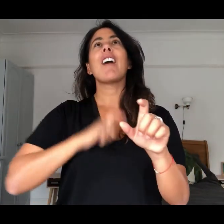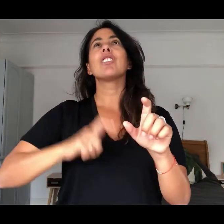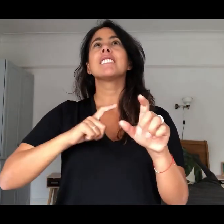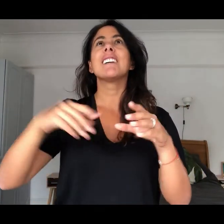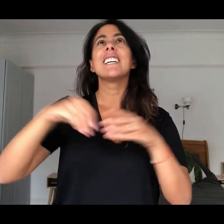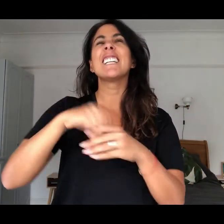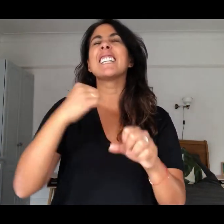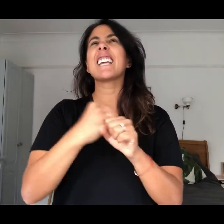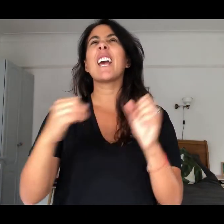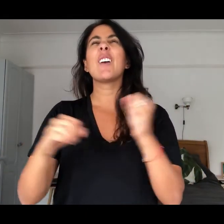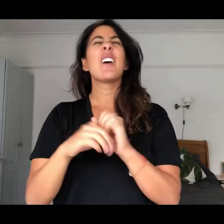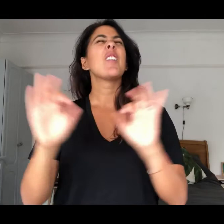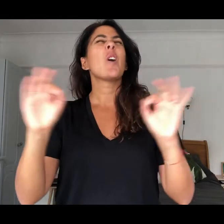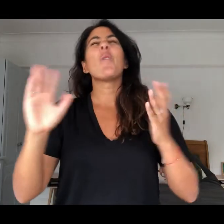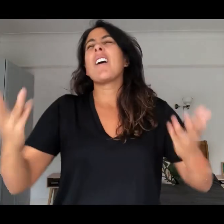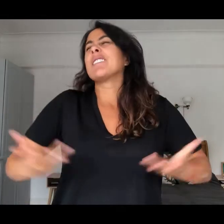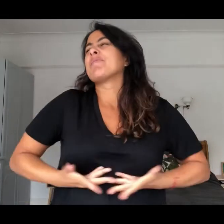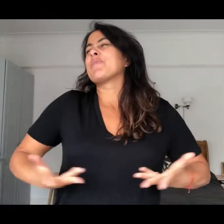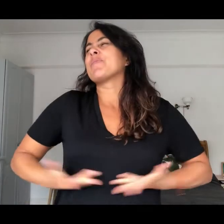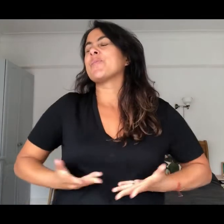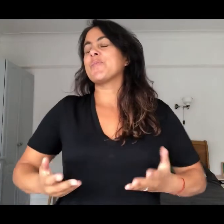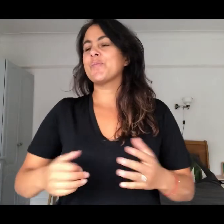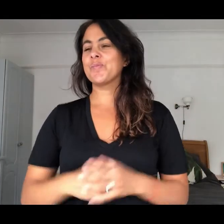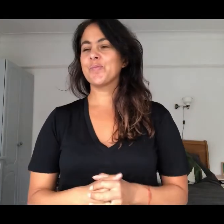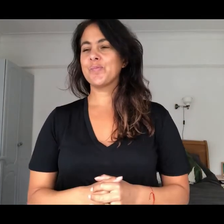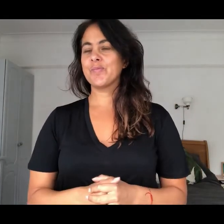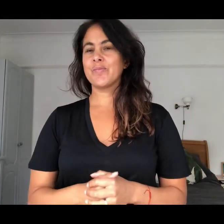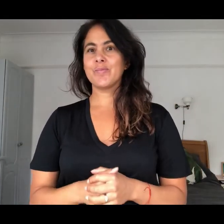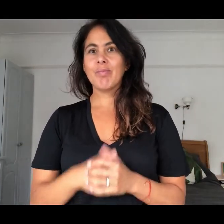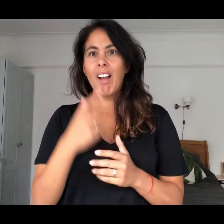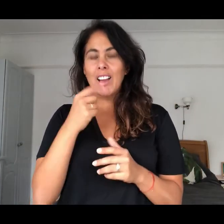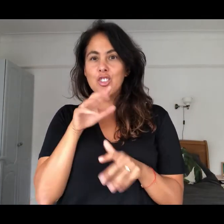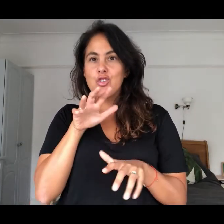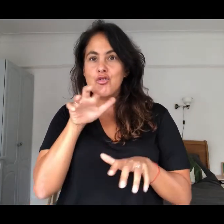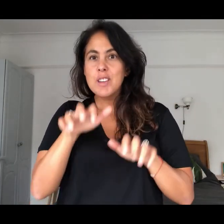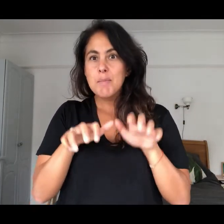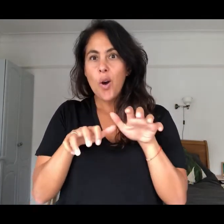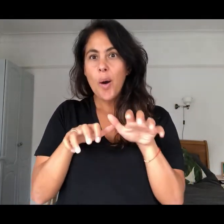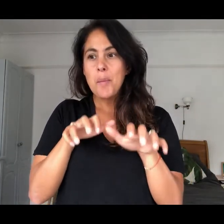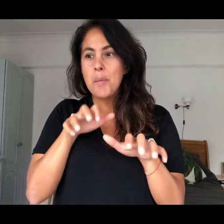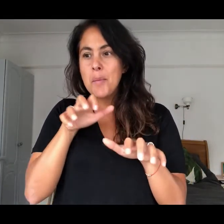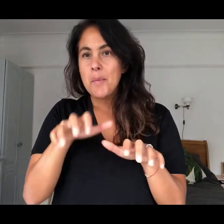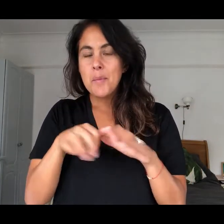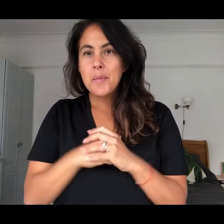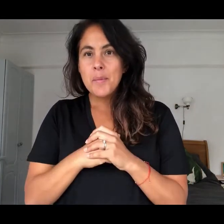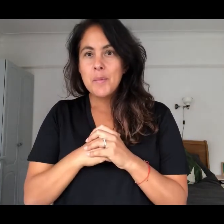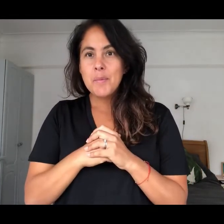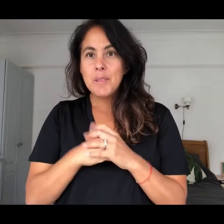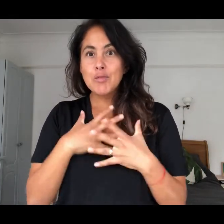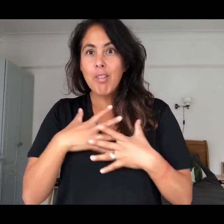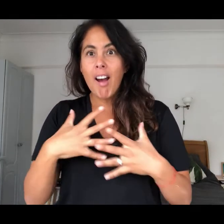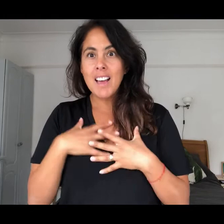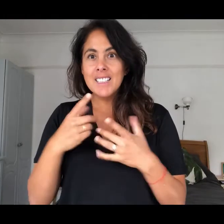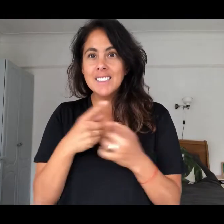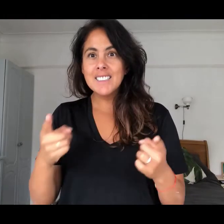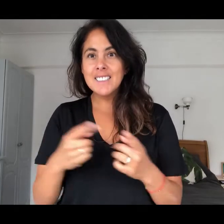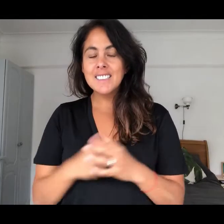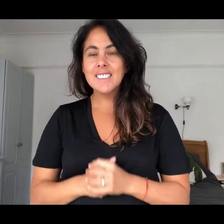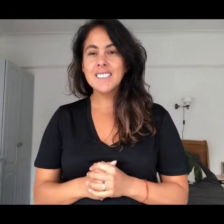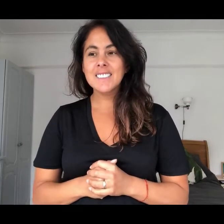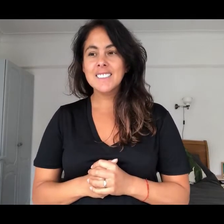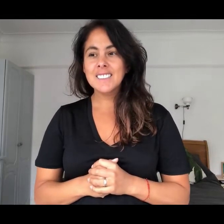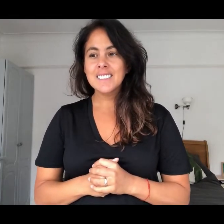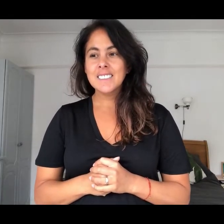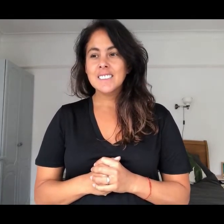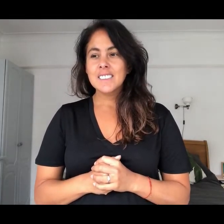those characters in a game and no one gives a shit. I can creep up on someone and take them by